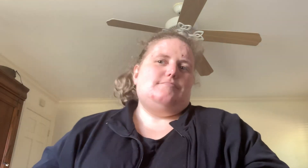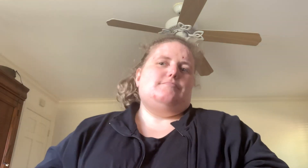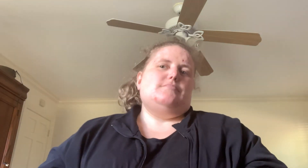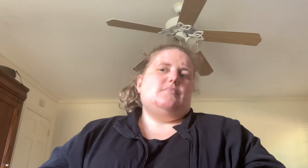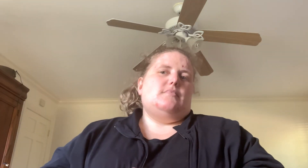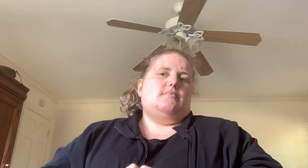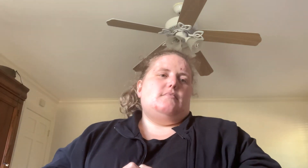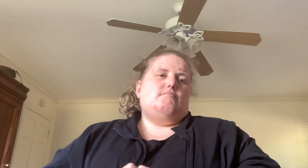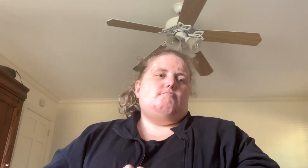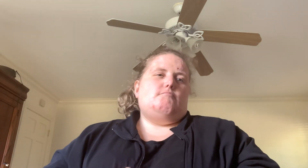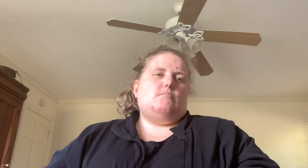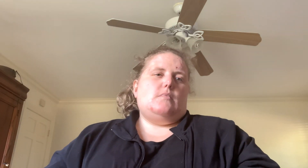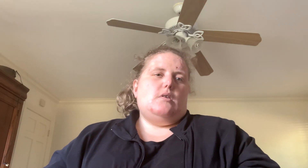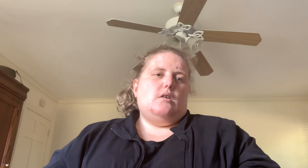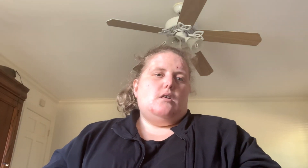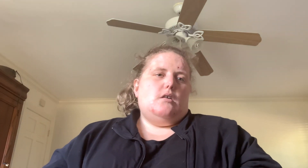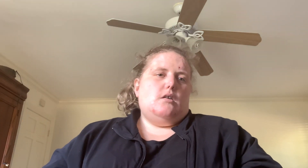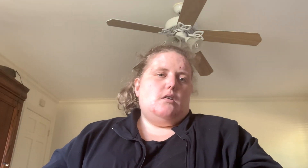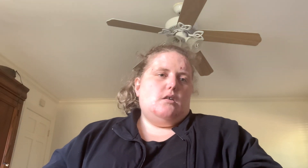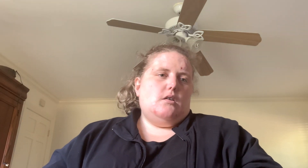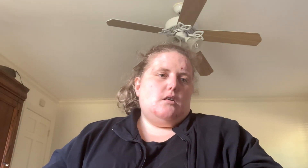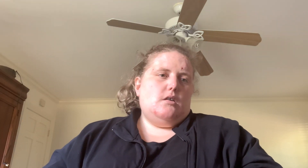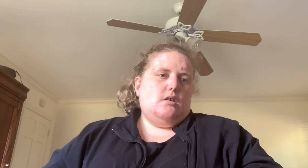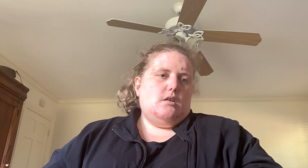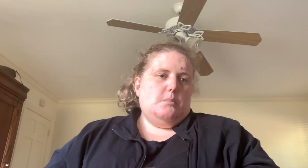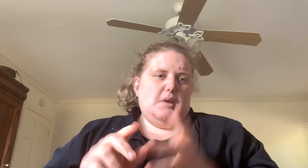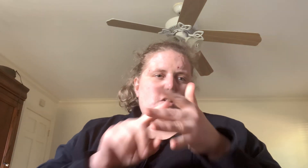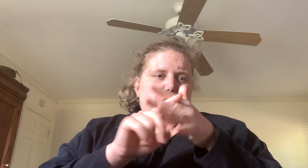going to start over here. Let's say we're going to put a 2 here.